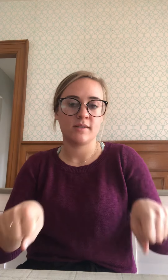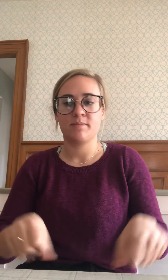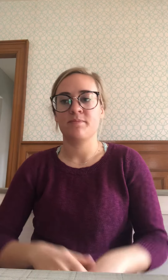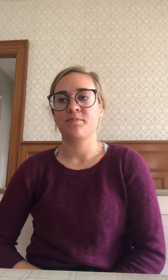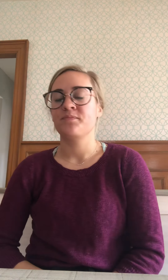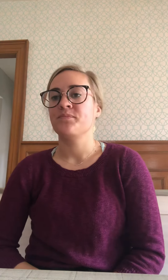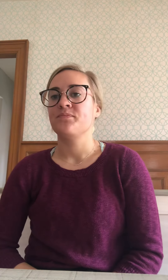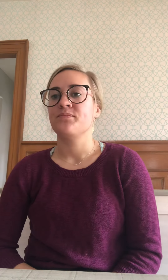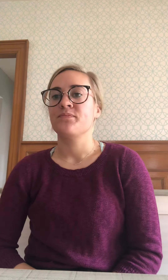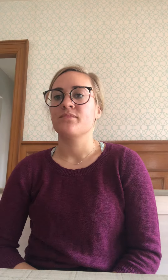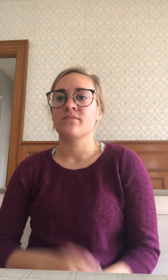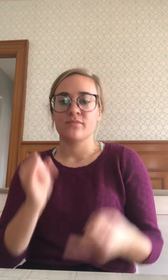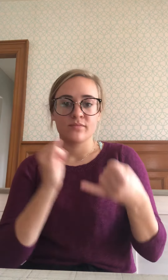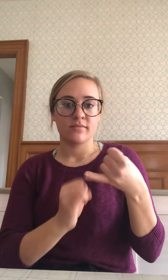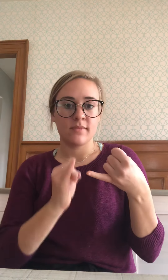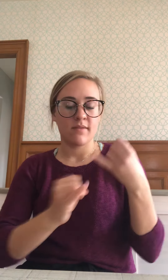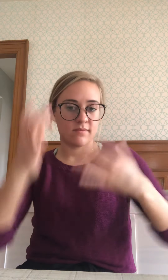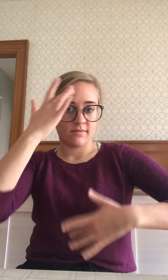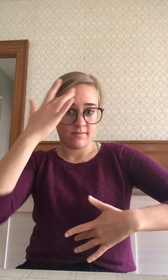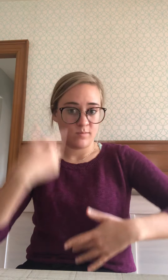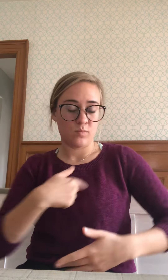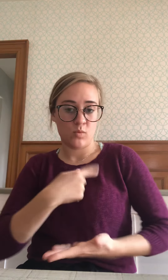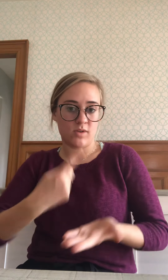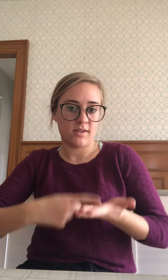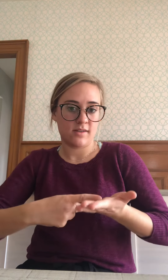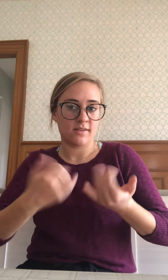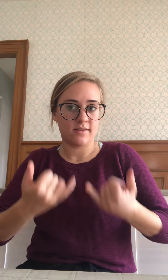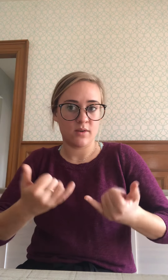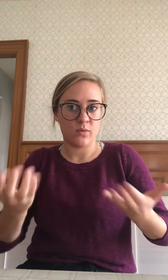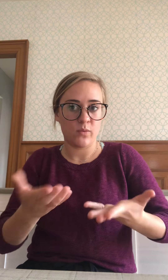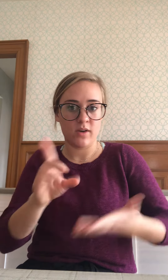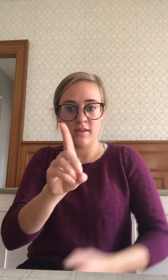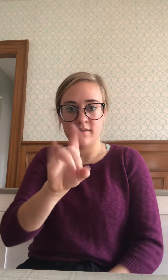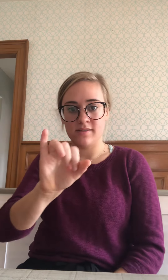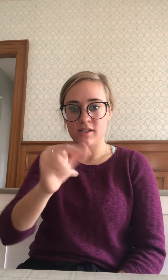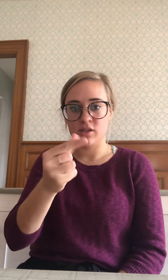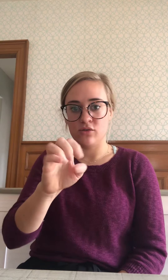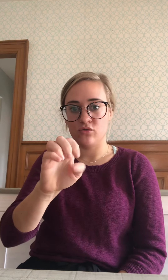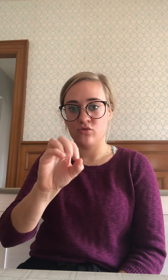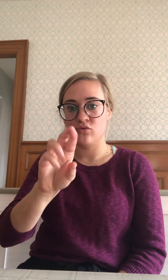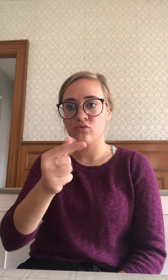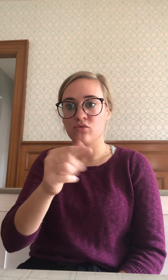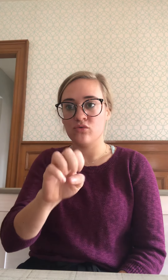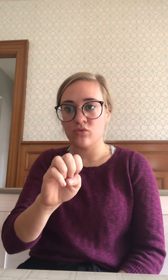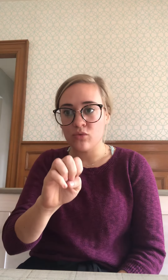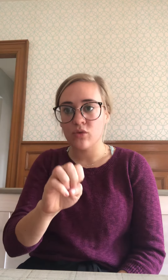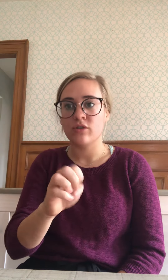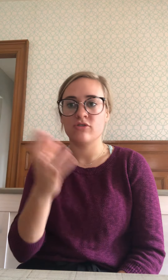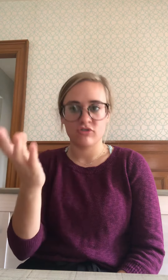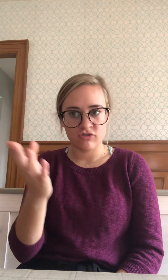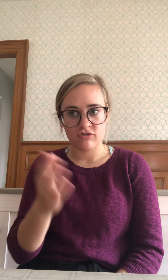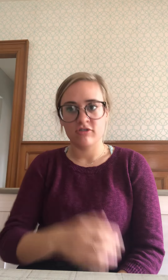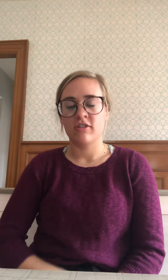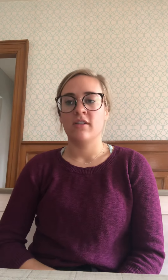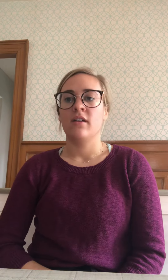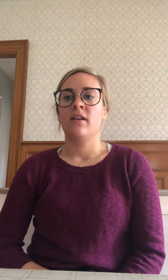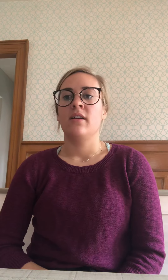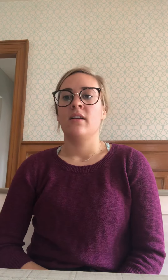The last condition we'll talk about today is DiGeorge, also known as velocardiofacial syndrome or